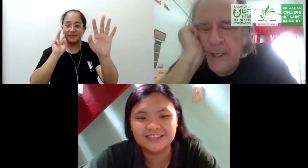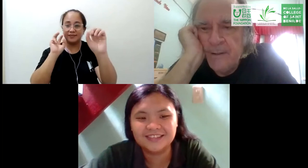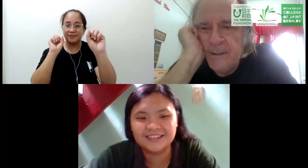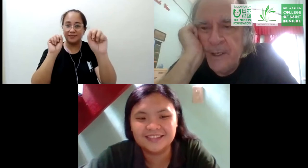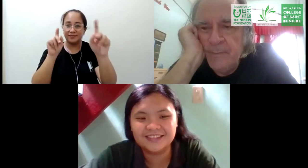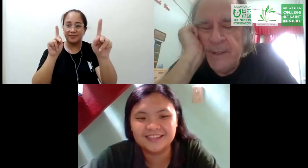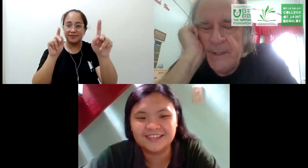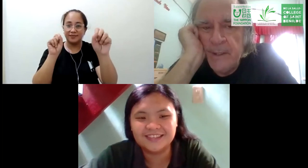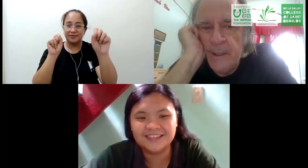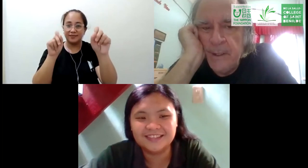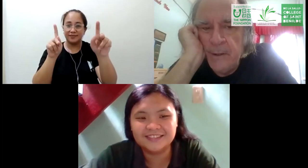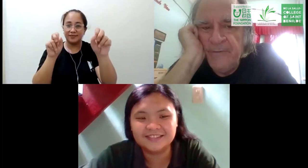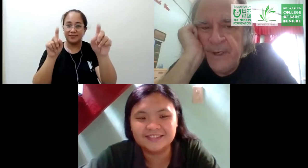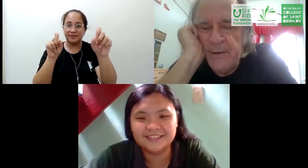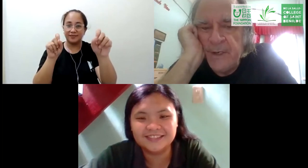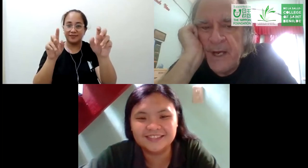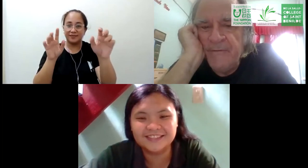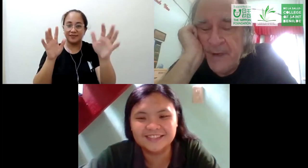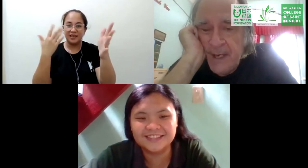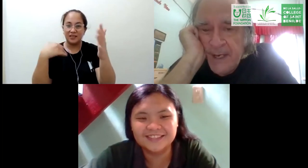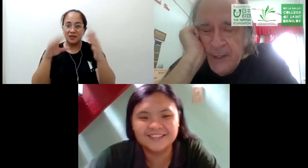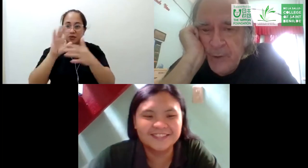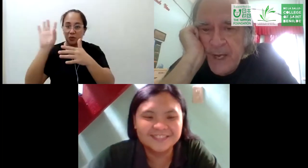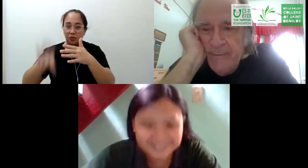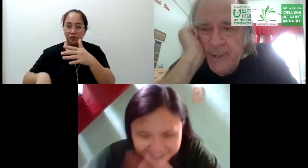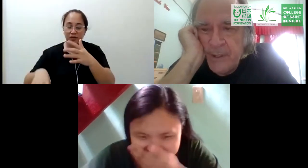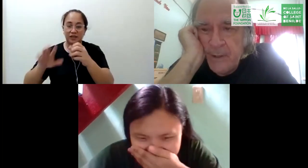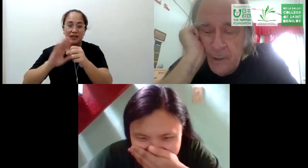Okay. So then basically you're finished enough to have a sorry.